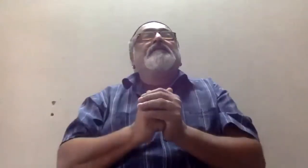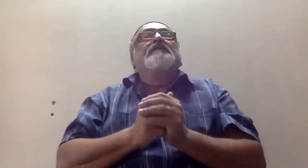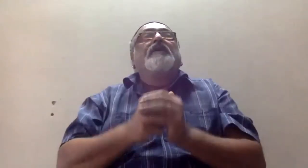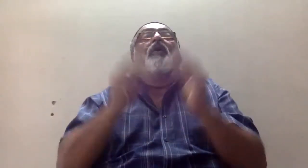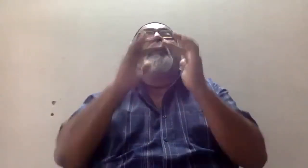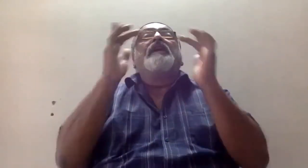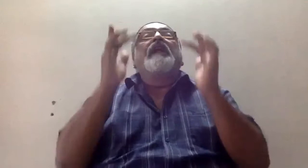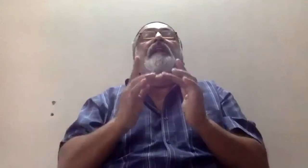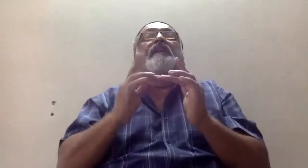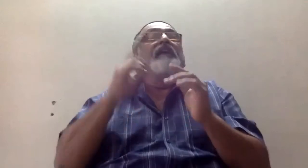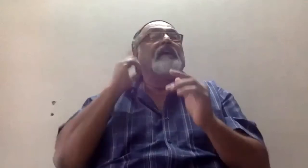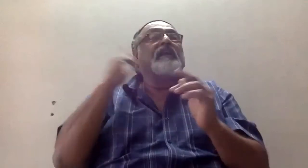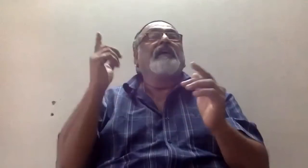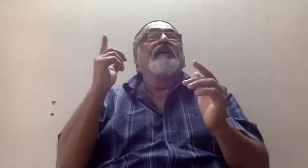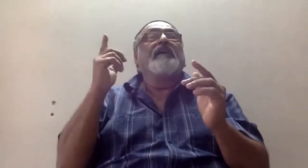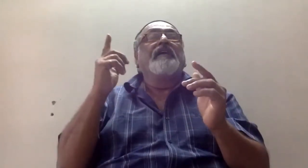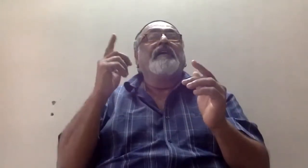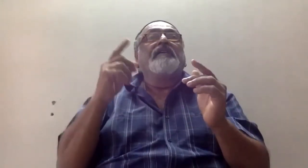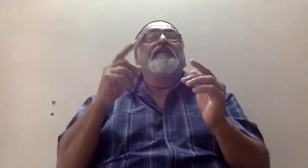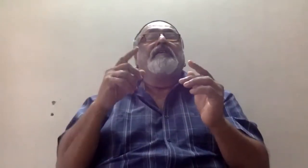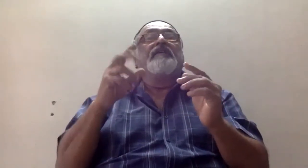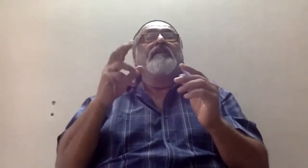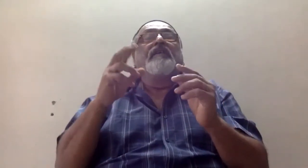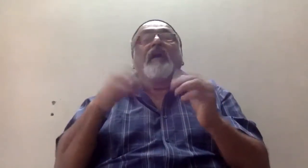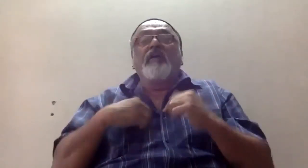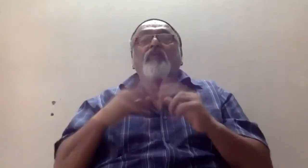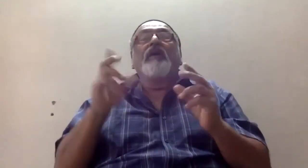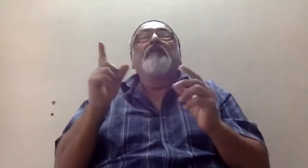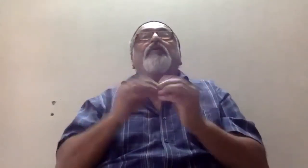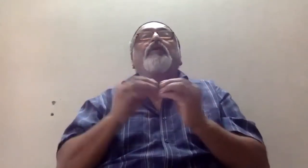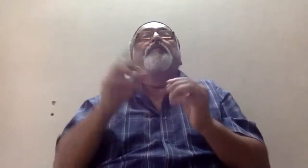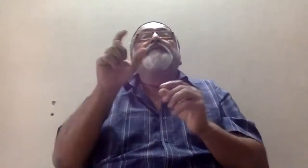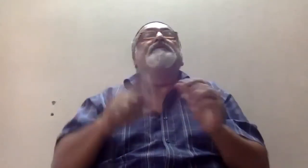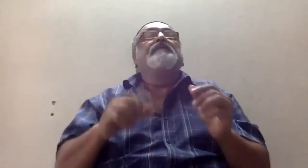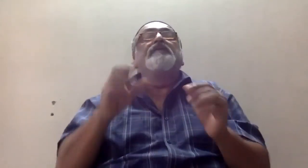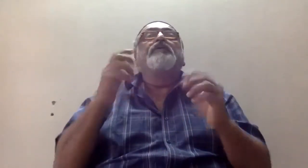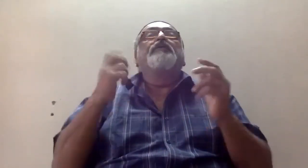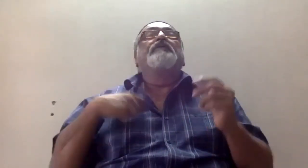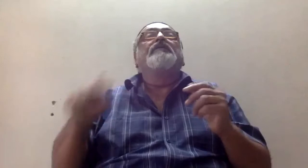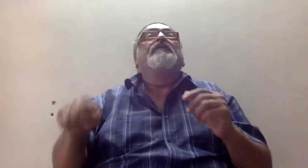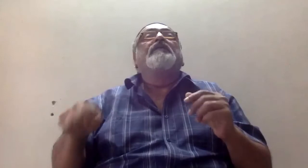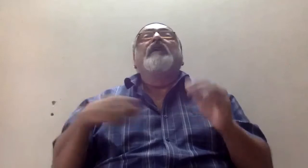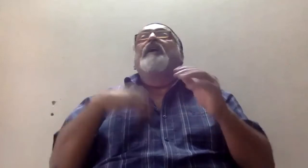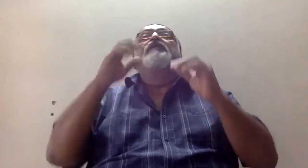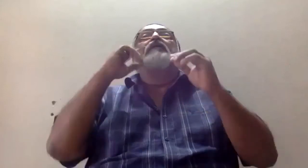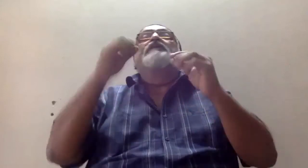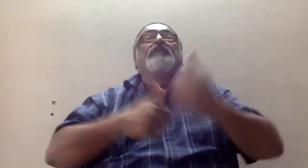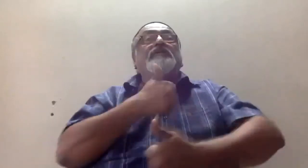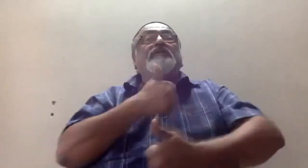mode, I'm just another person in the court. I could not exercise my powers. I